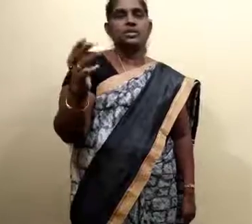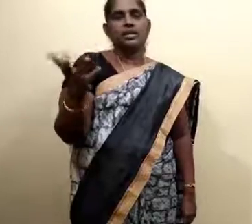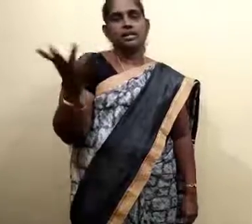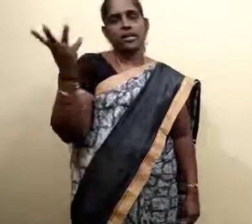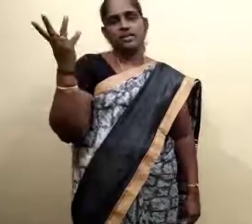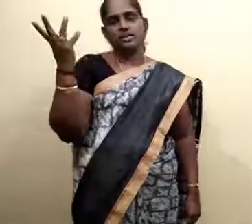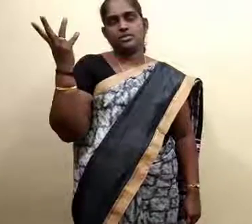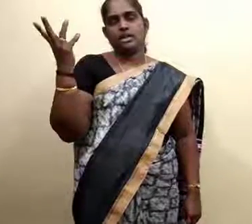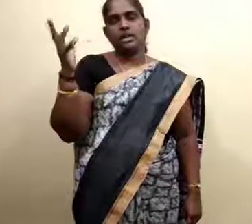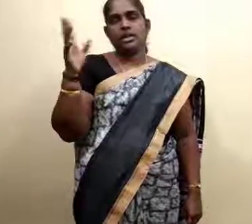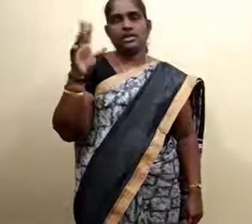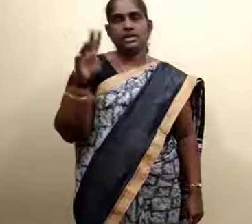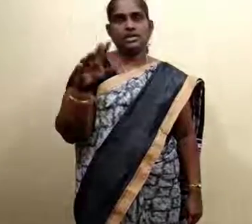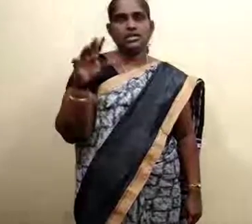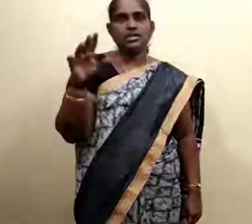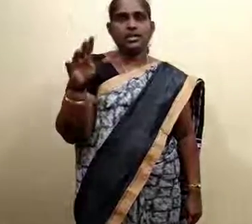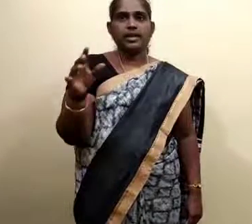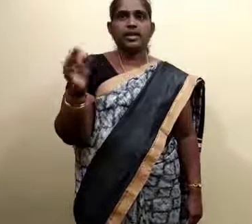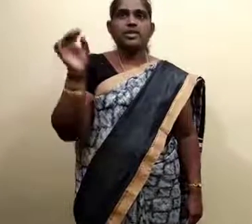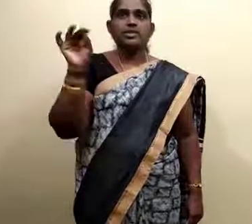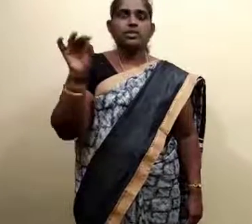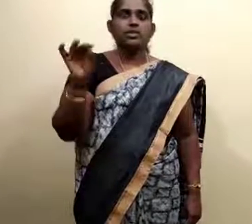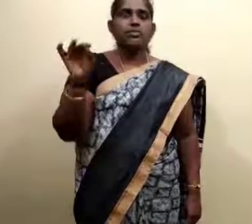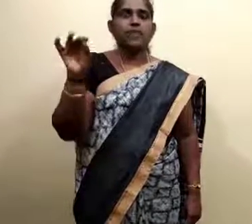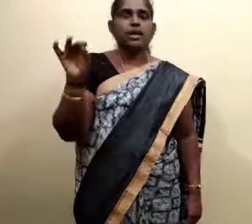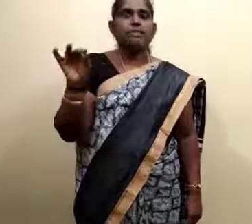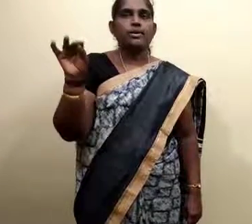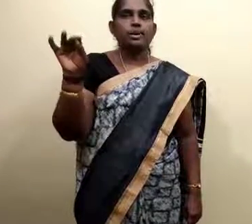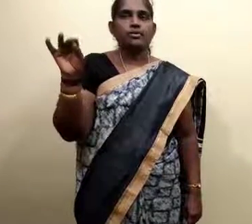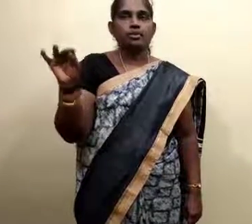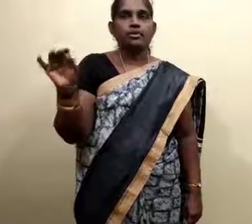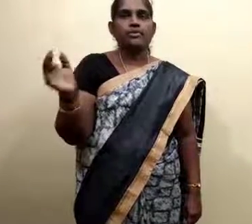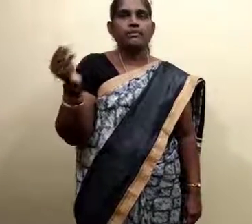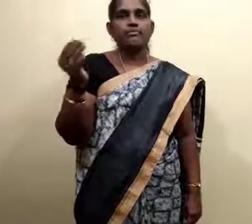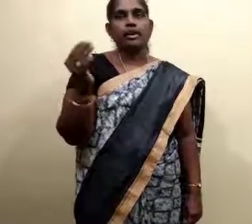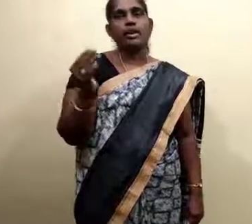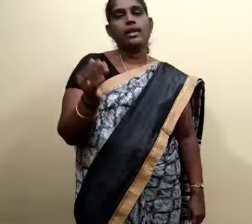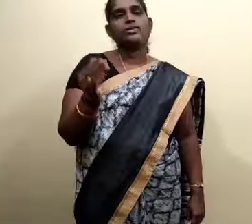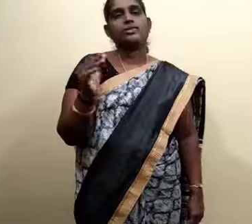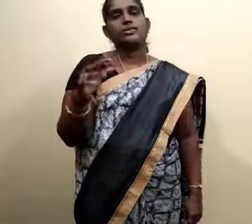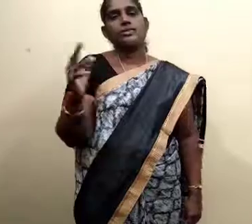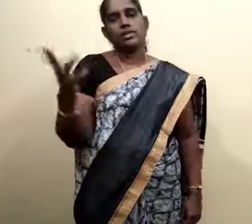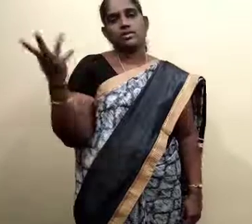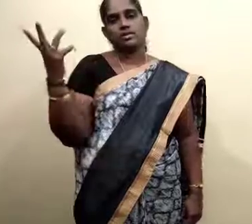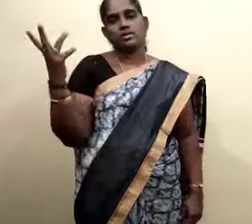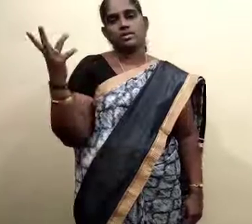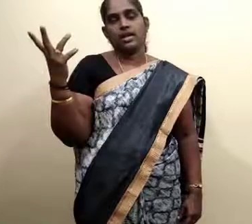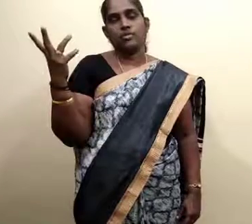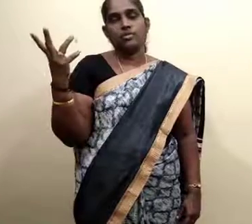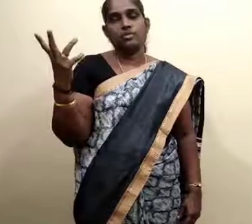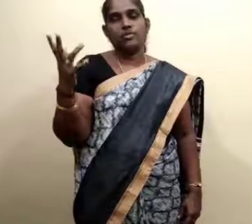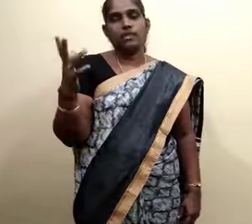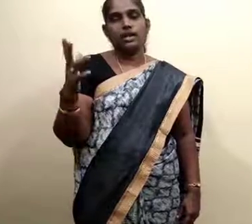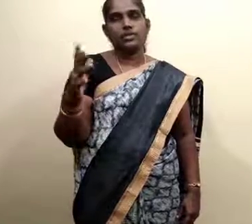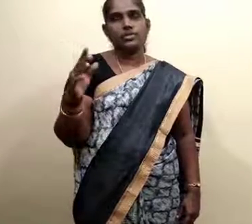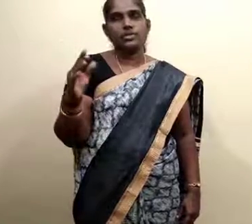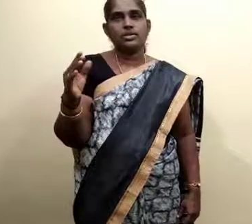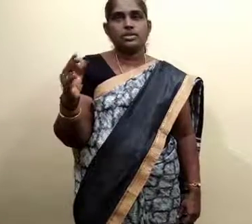Agriculture declined. Okay, agriculture declined. So people moved from villages to towns. Okay, moved from villages to